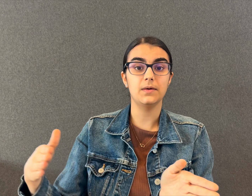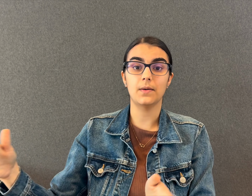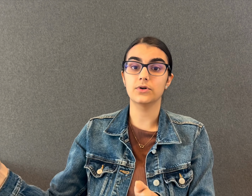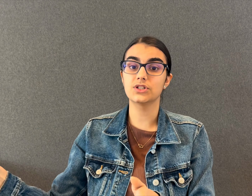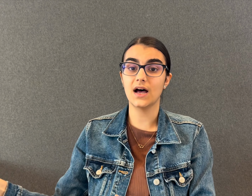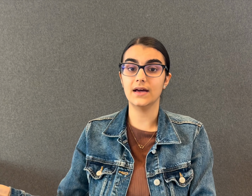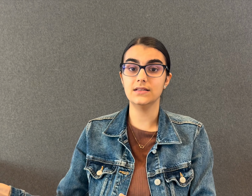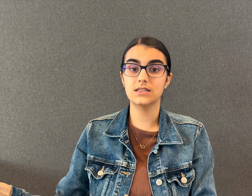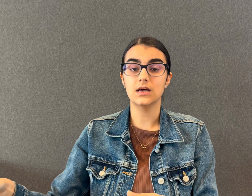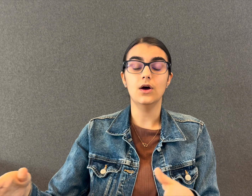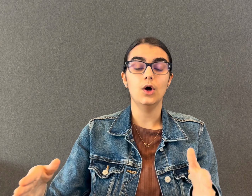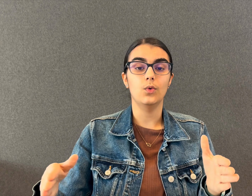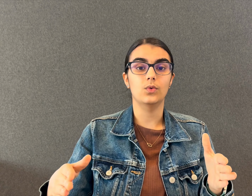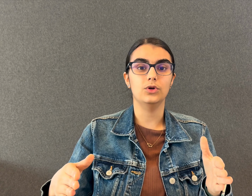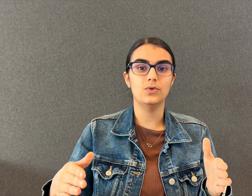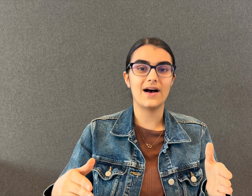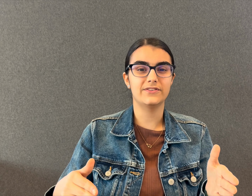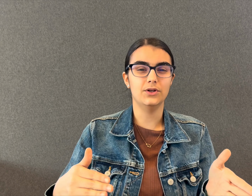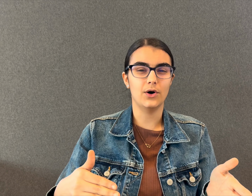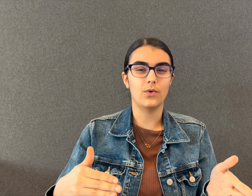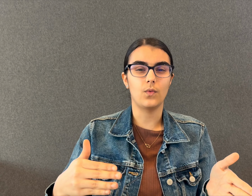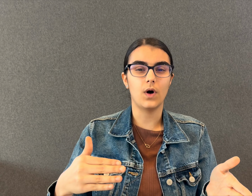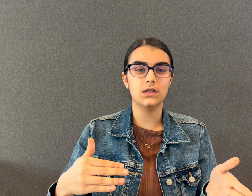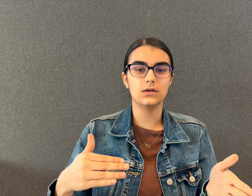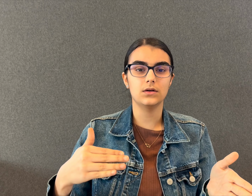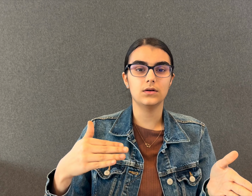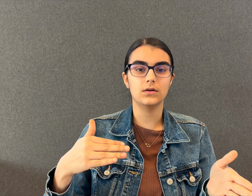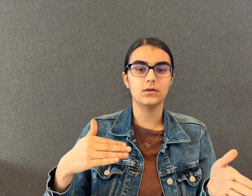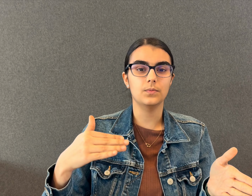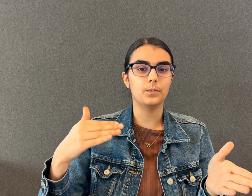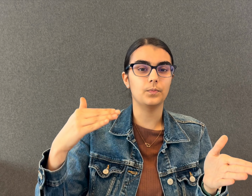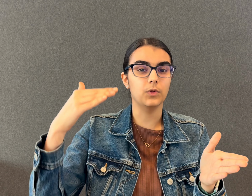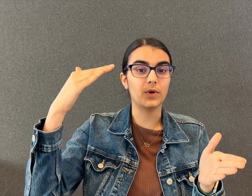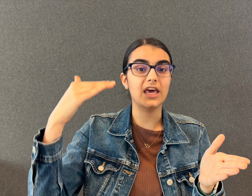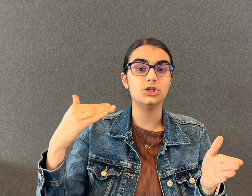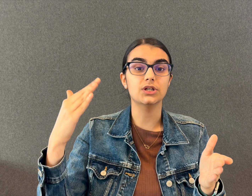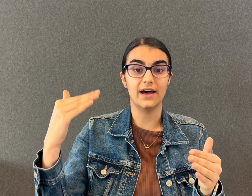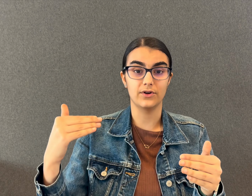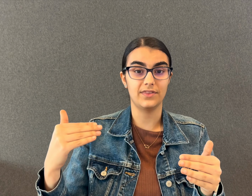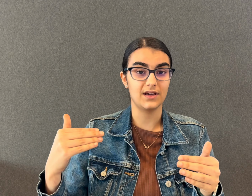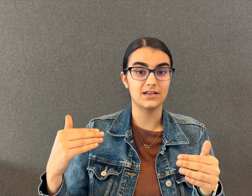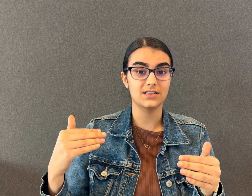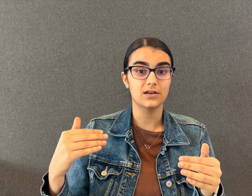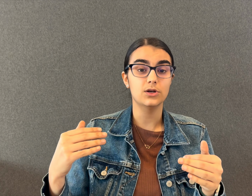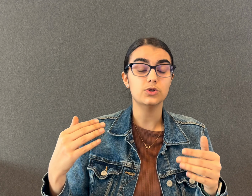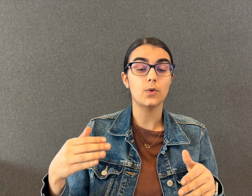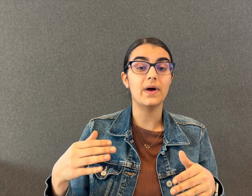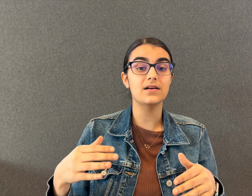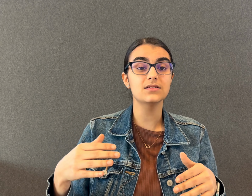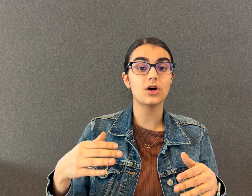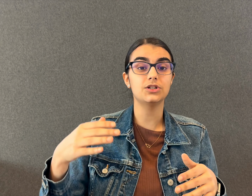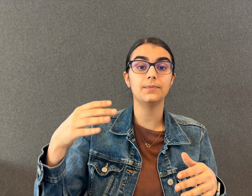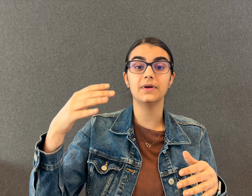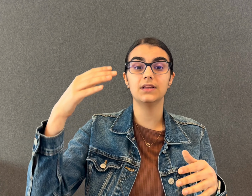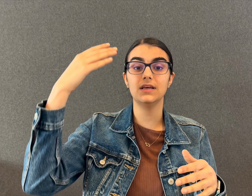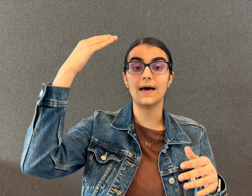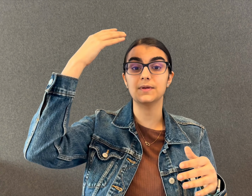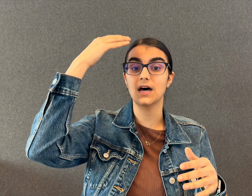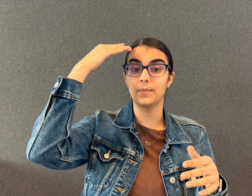member signs, you have to know what location everything is. So males are typically at the top of the